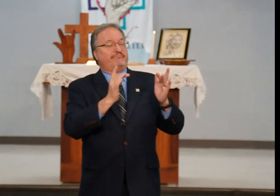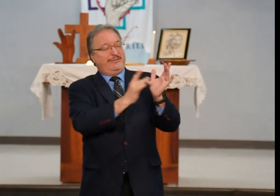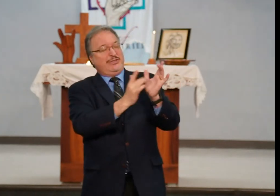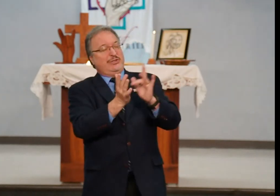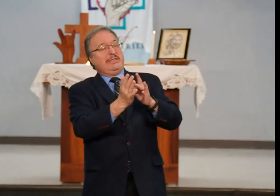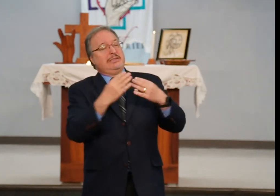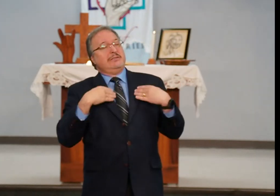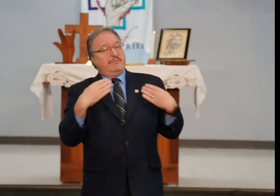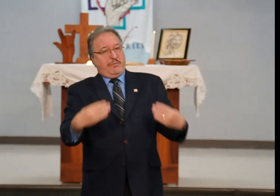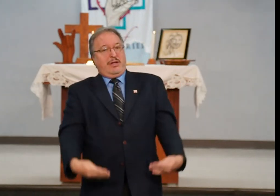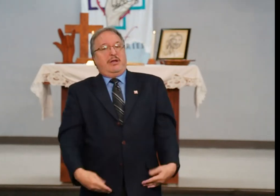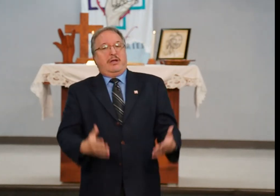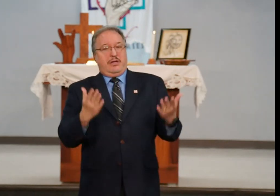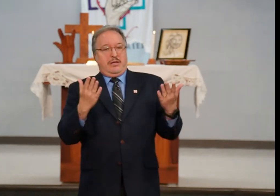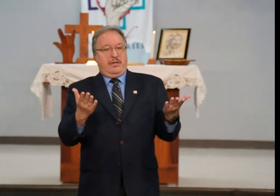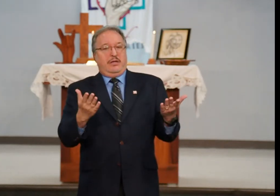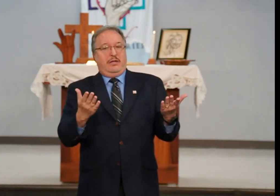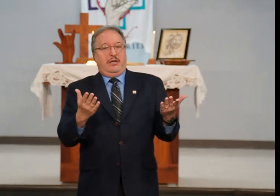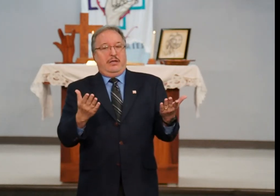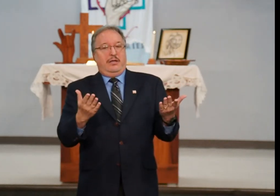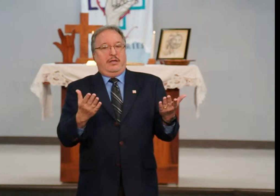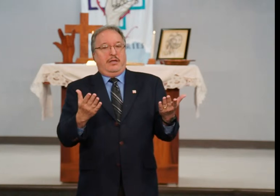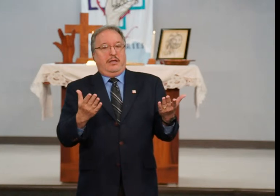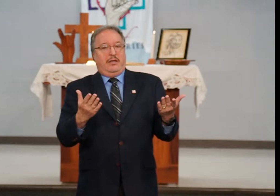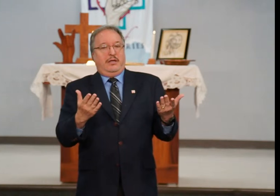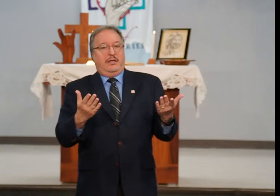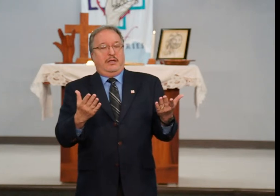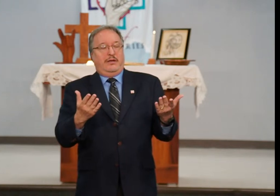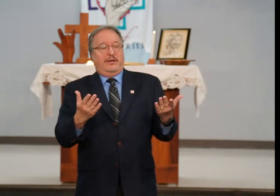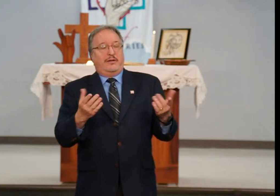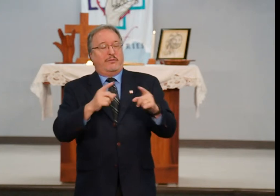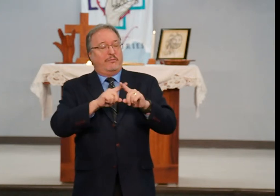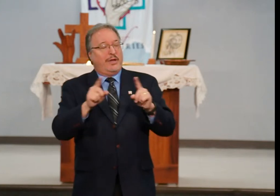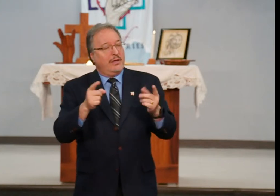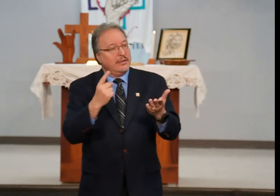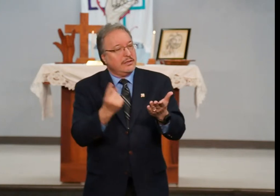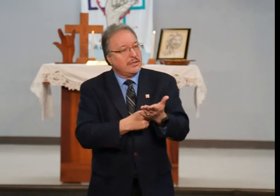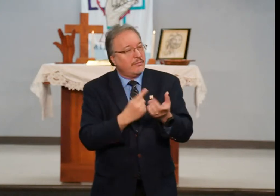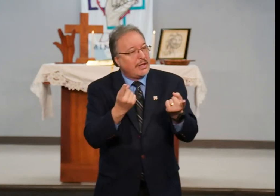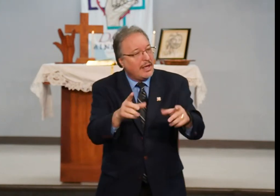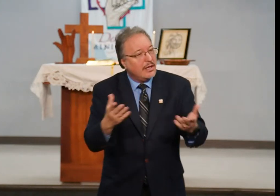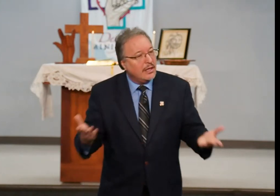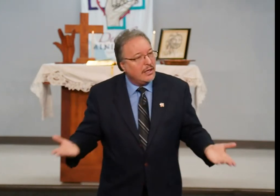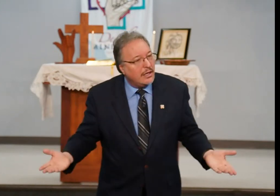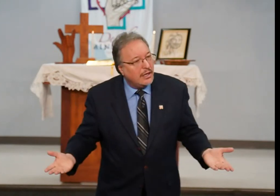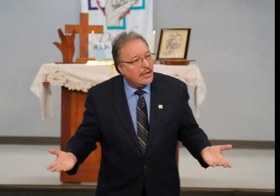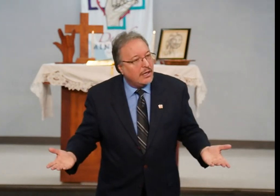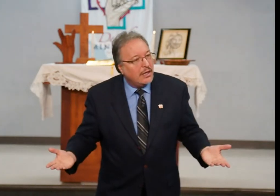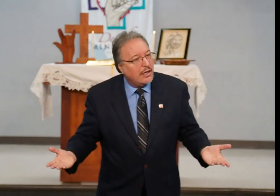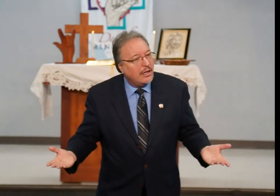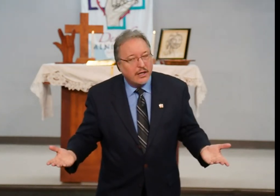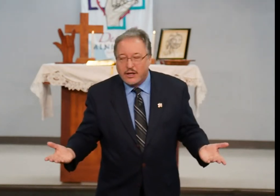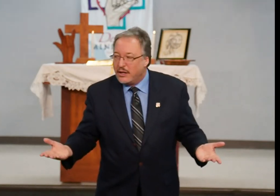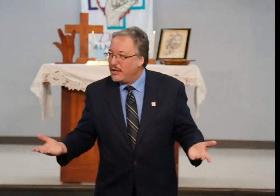and prepare Jesus' body after death with those precious oils and sweet-smelling